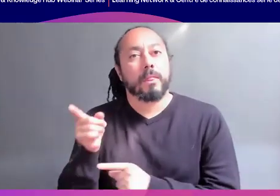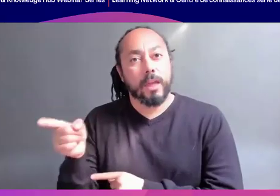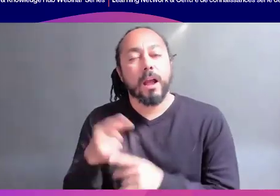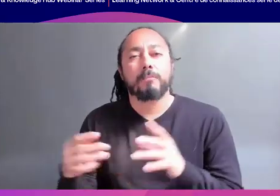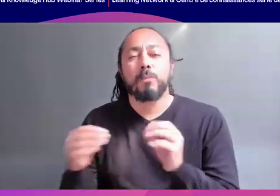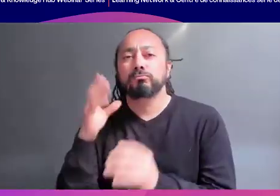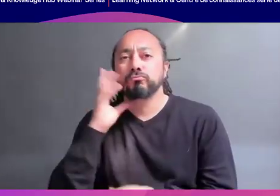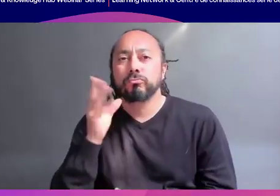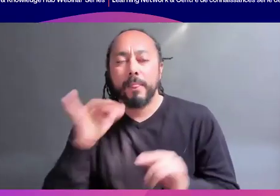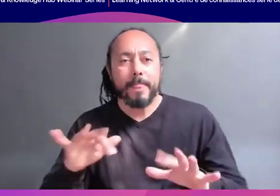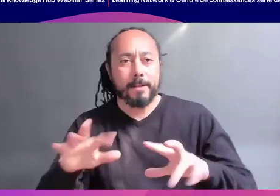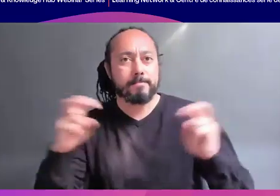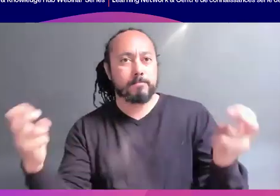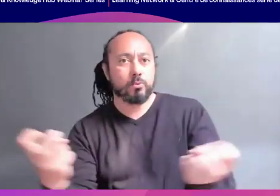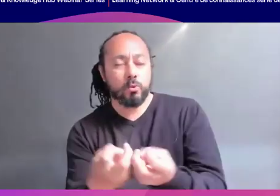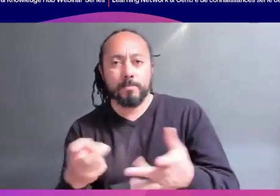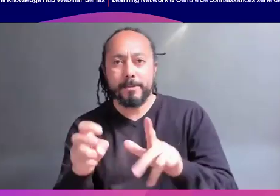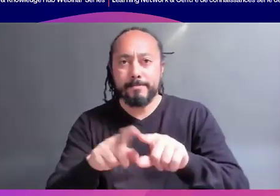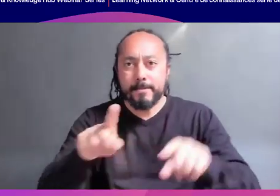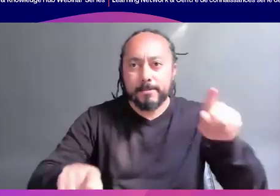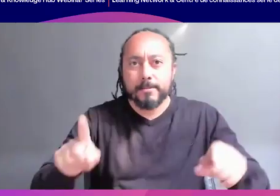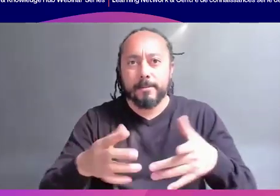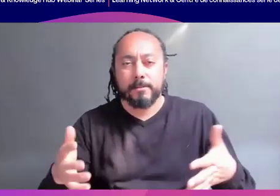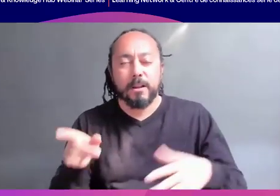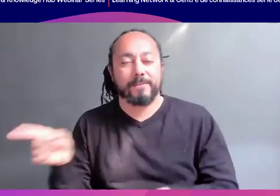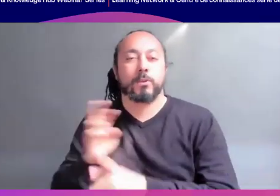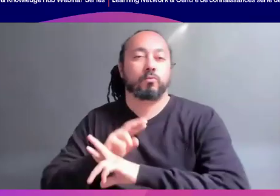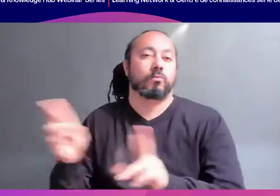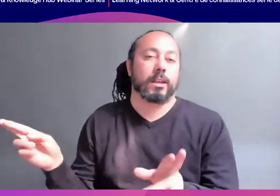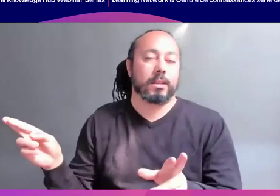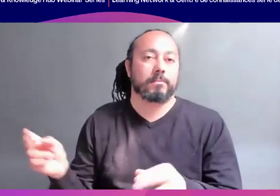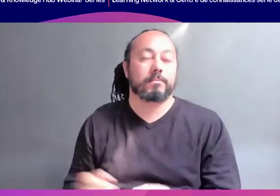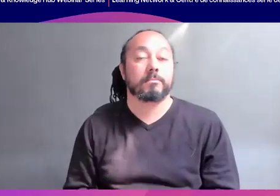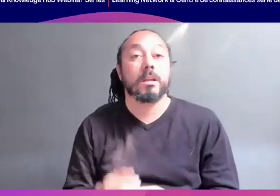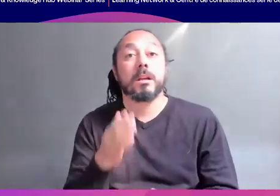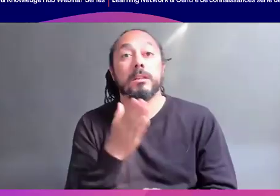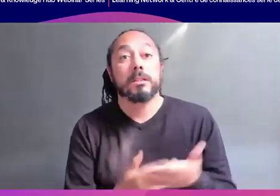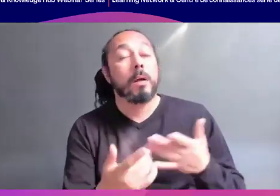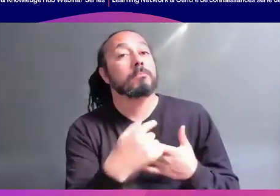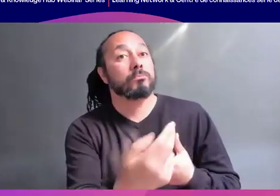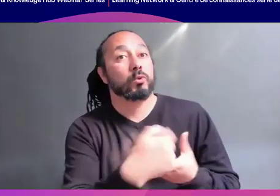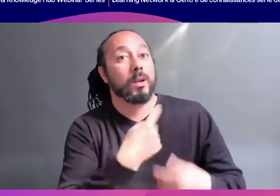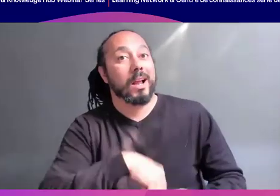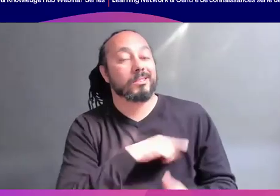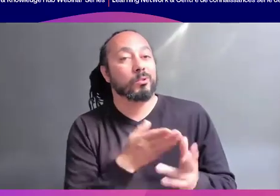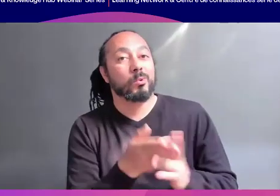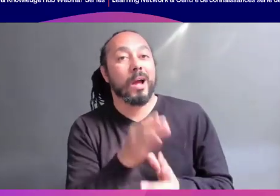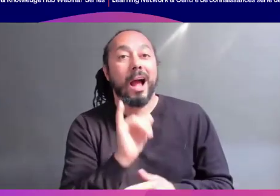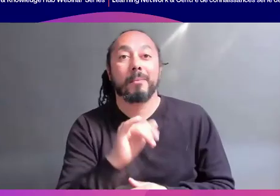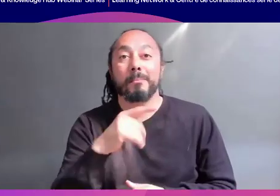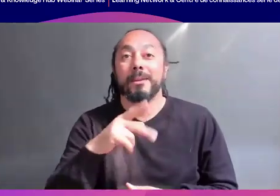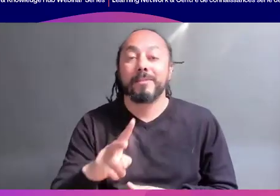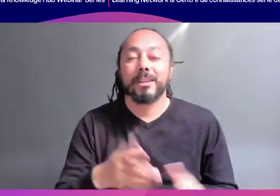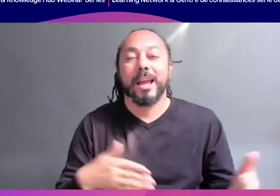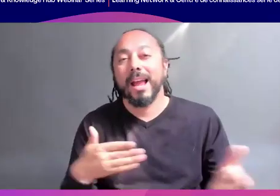A lot of the women who have come to us through IPV or anti-violence services have